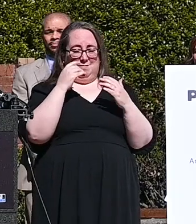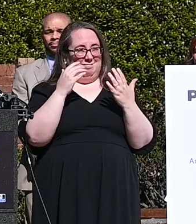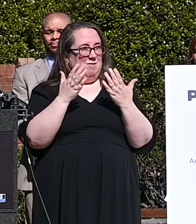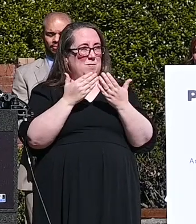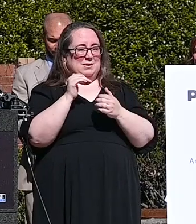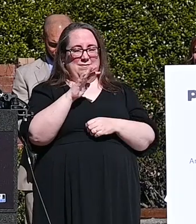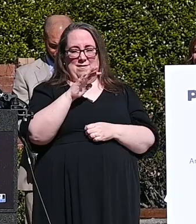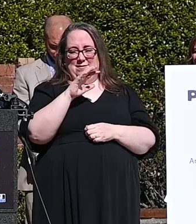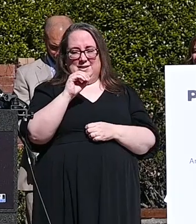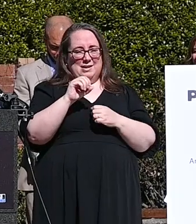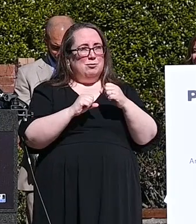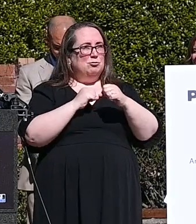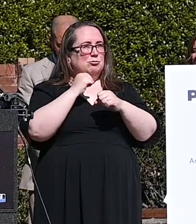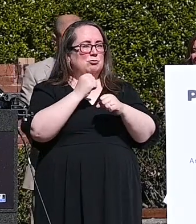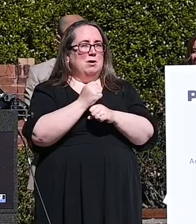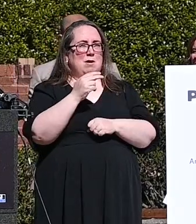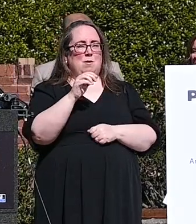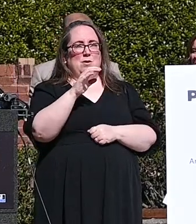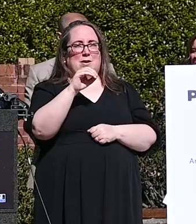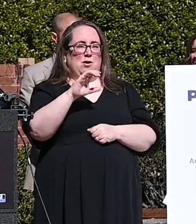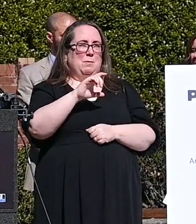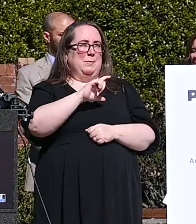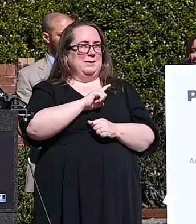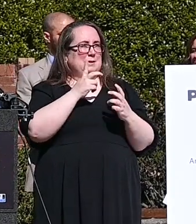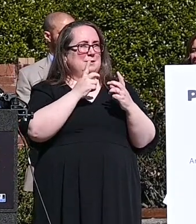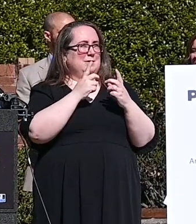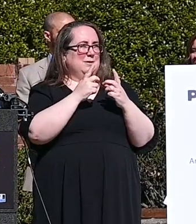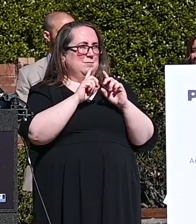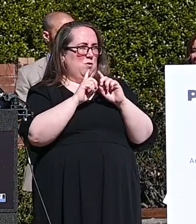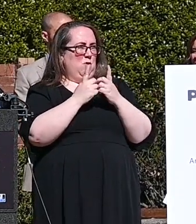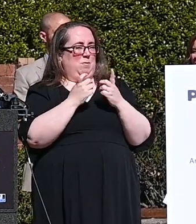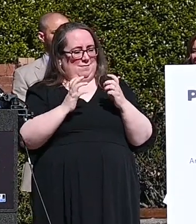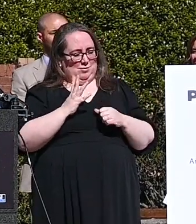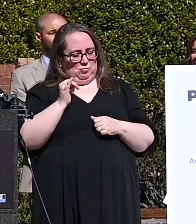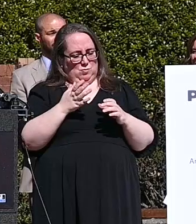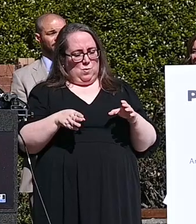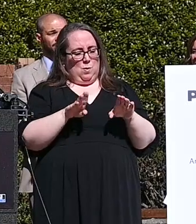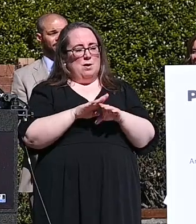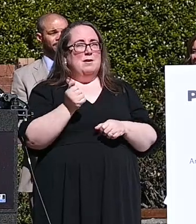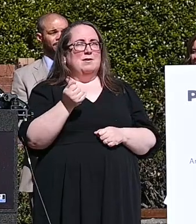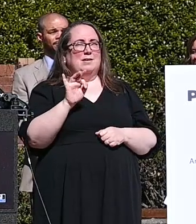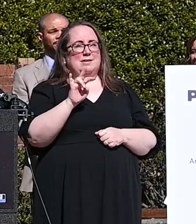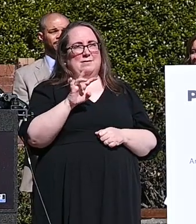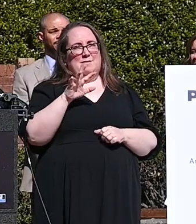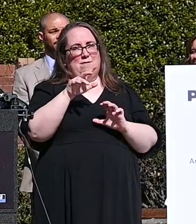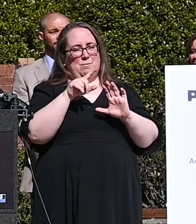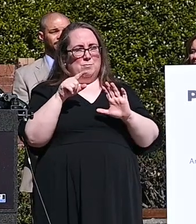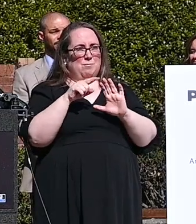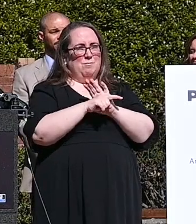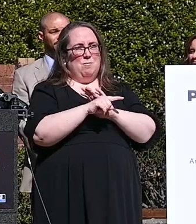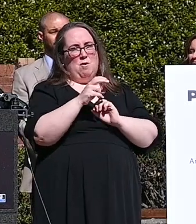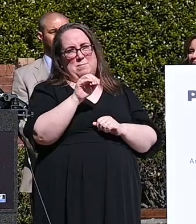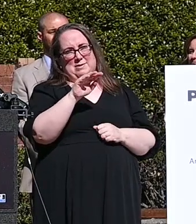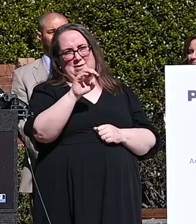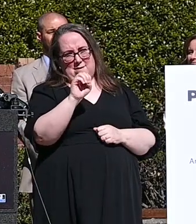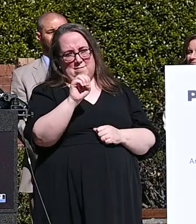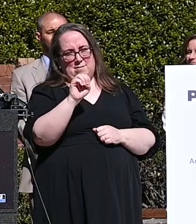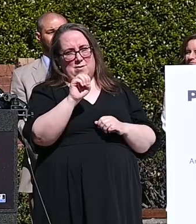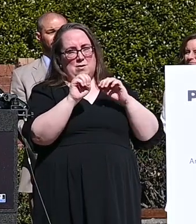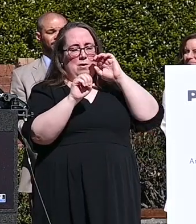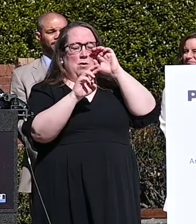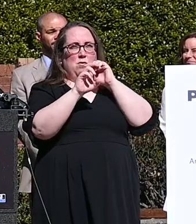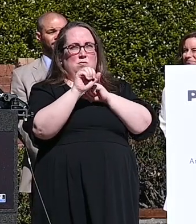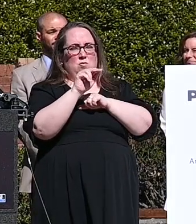50 years, our Howard County Police Department has officially closed the 1975 homicide